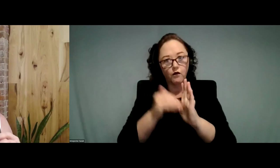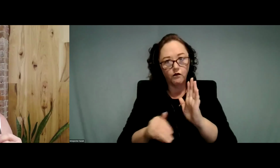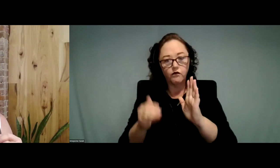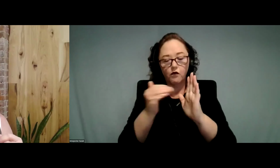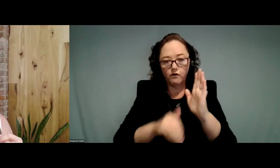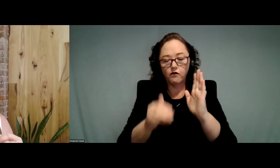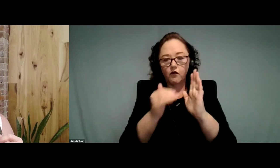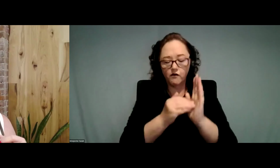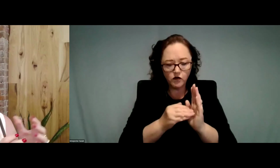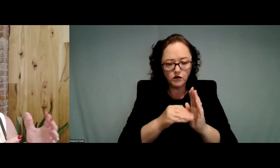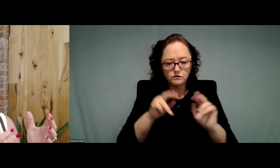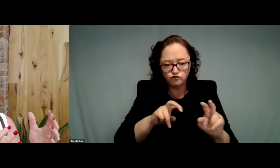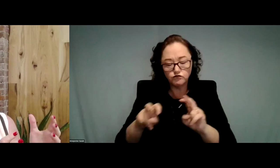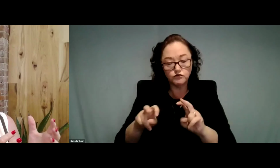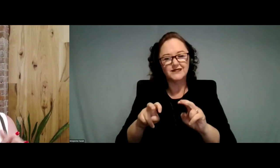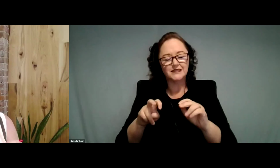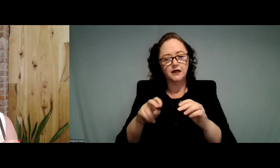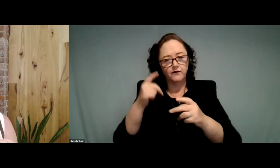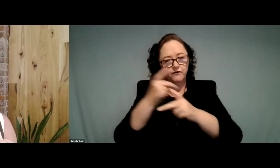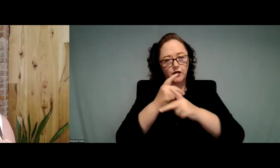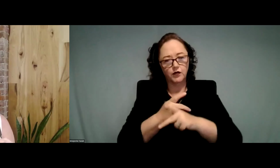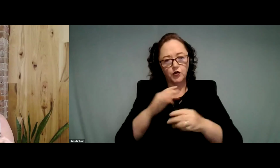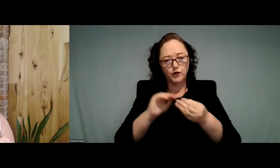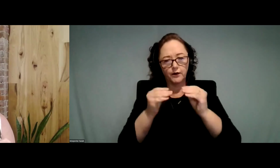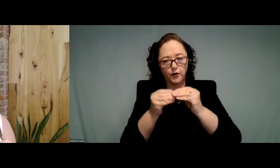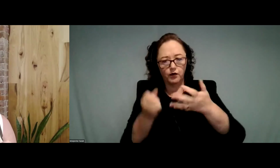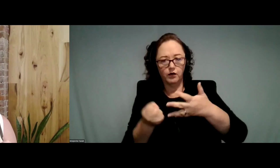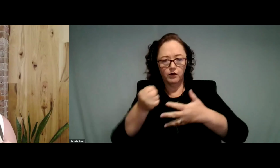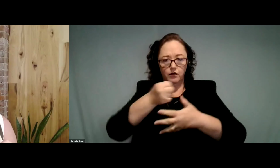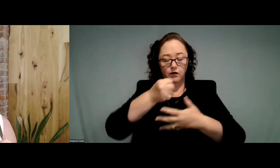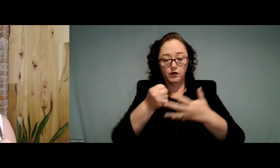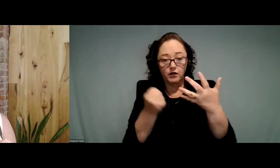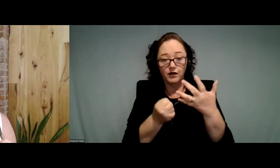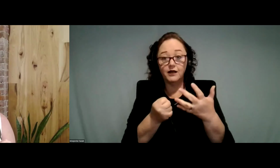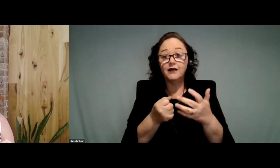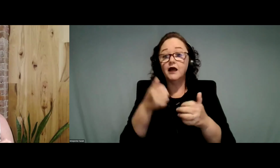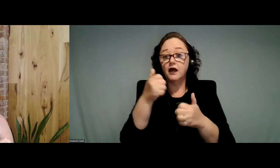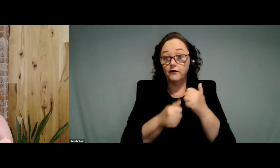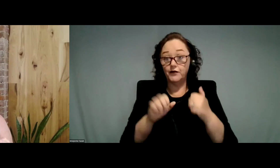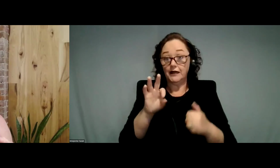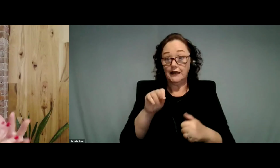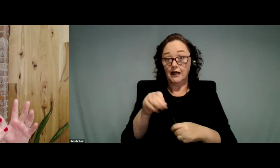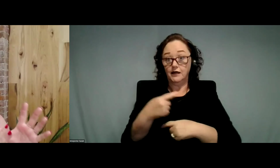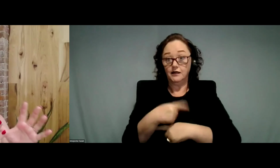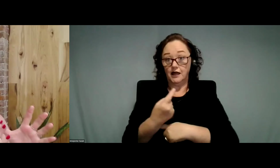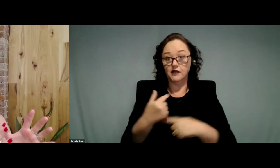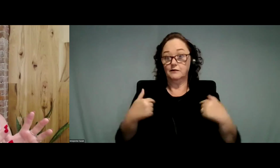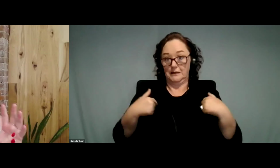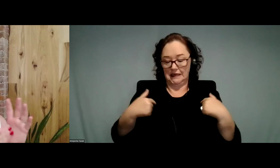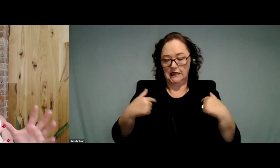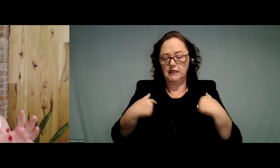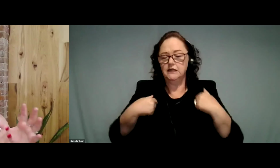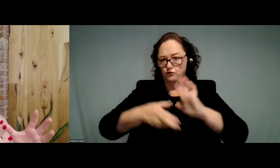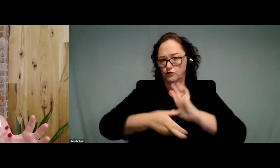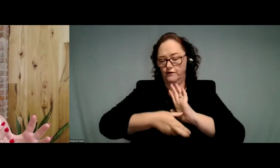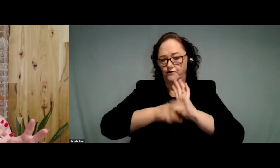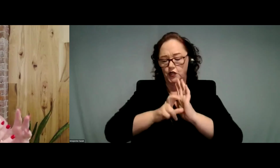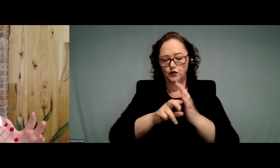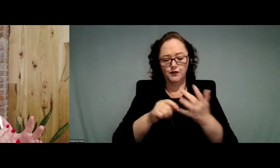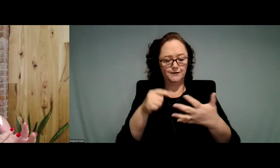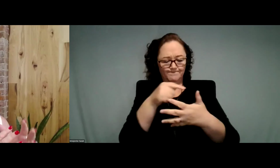your rating scale. I relook at these 7 Ps every 90 days and I say, which one of these do I want to work